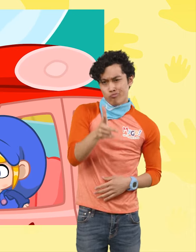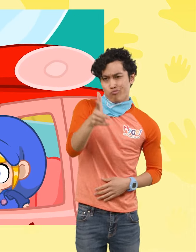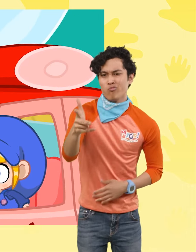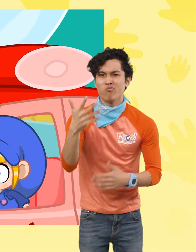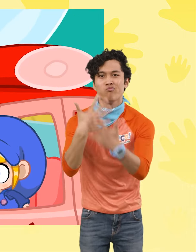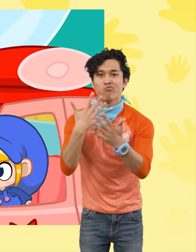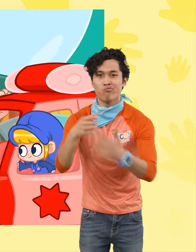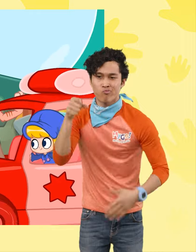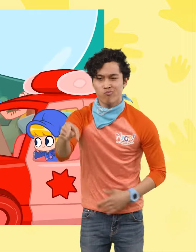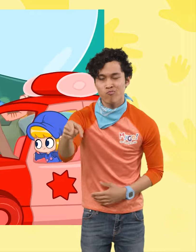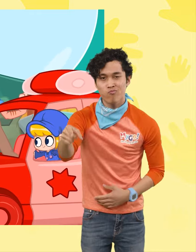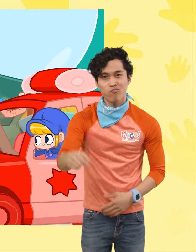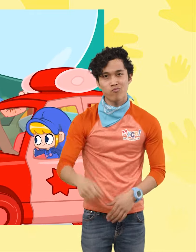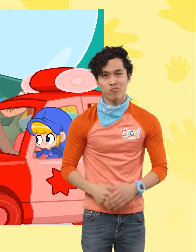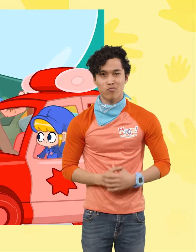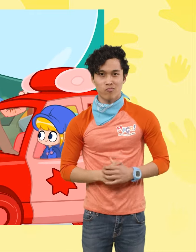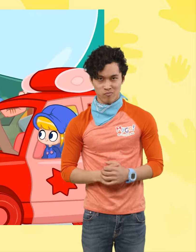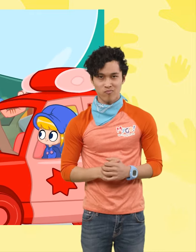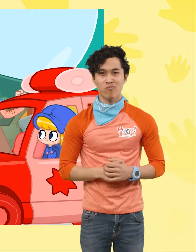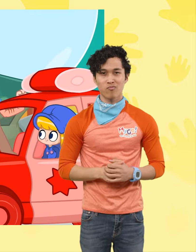ride to jail.